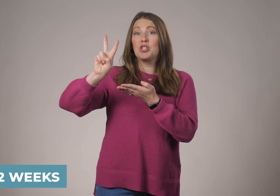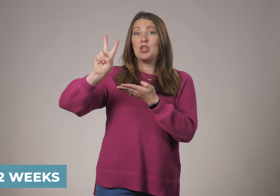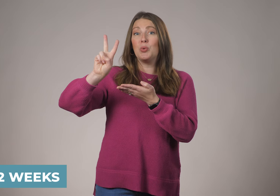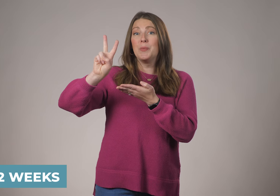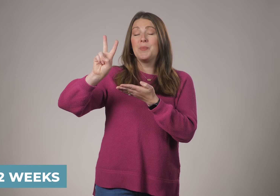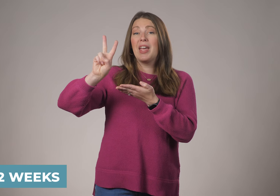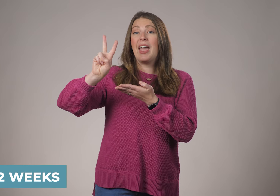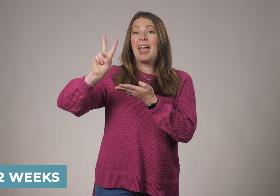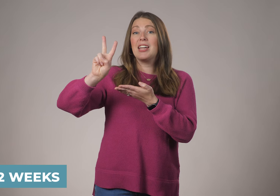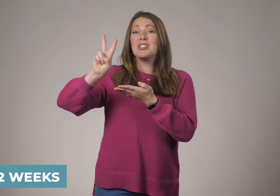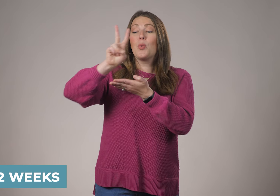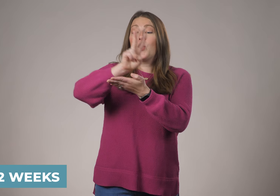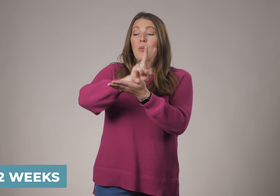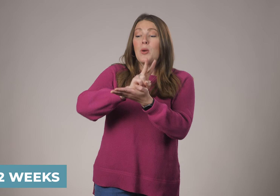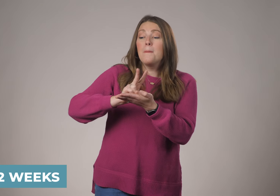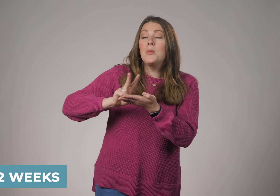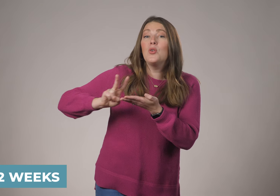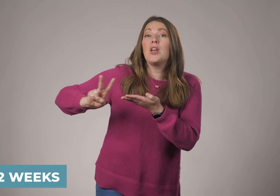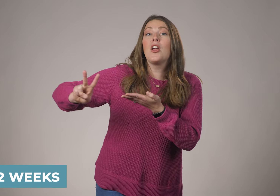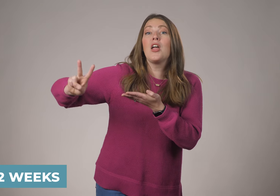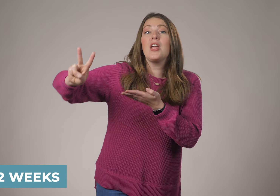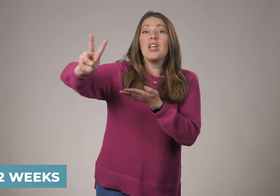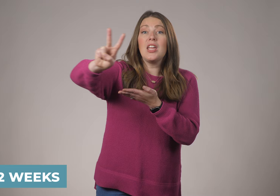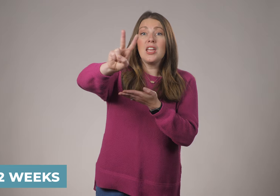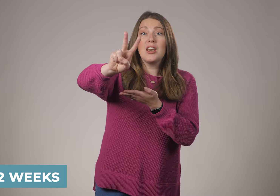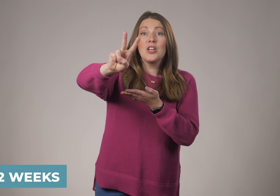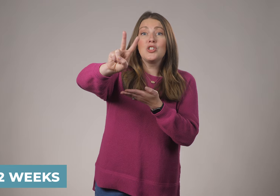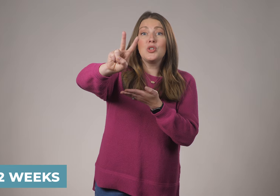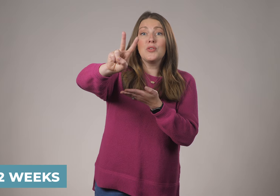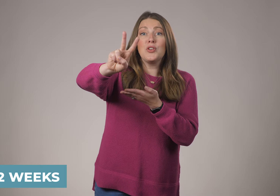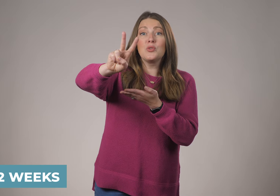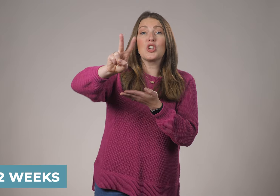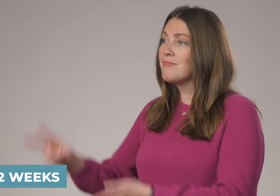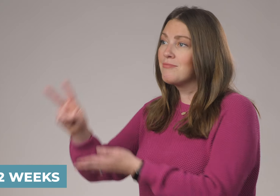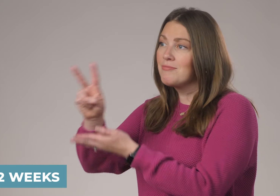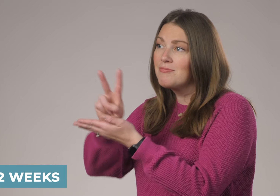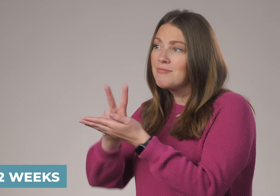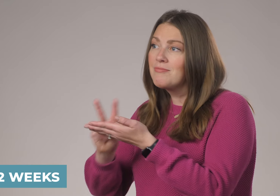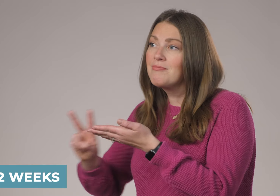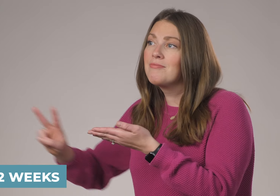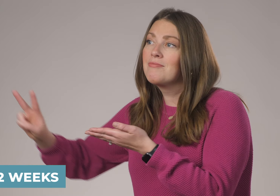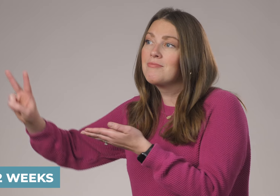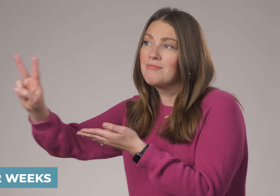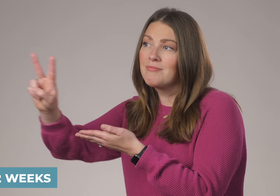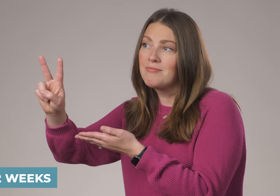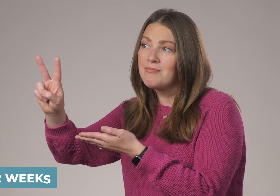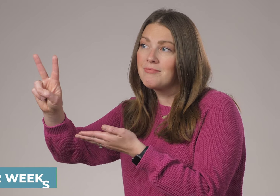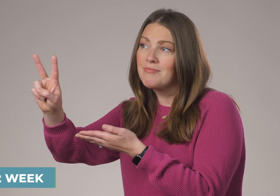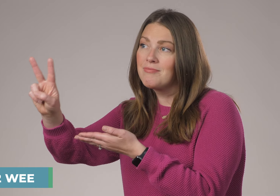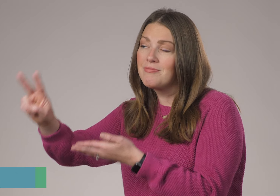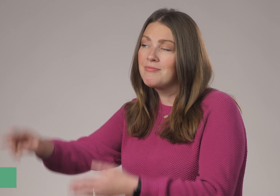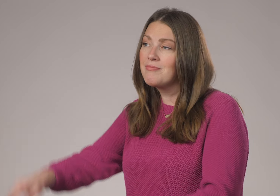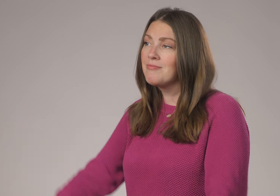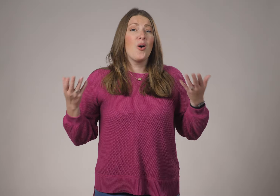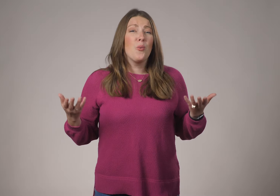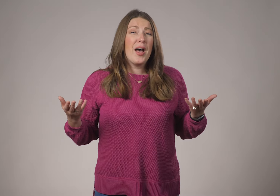2 and we would move it into the future. In 2 weeks.